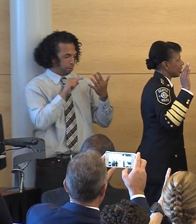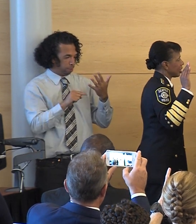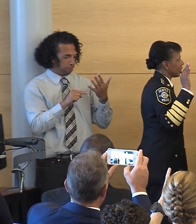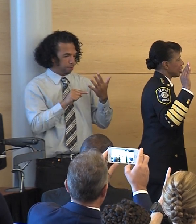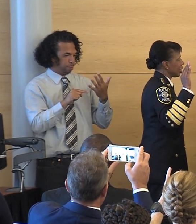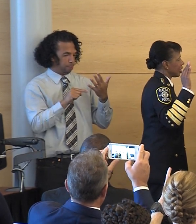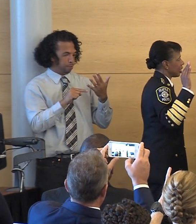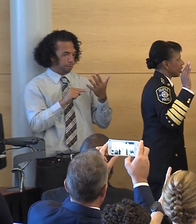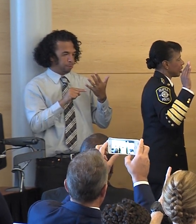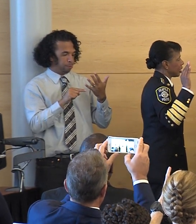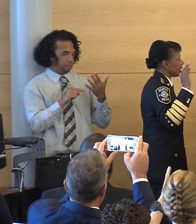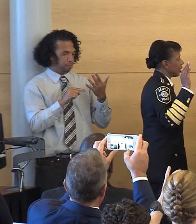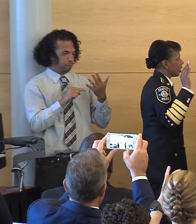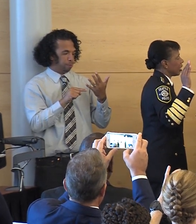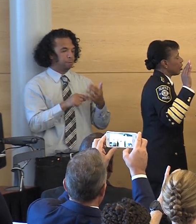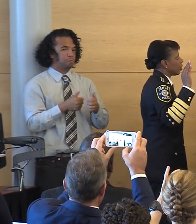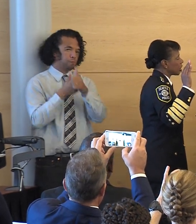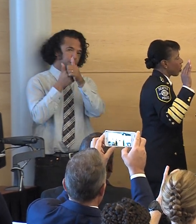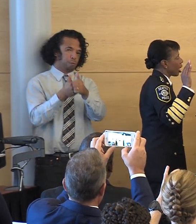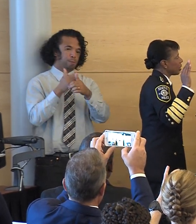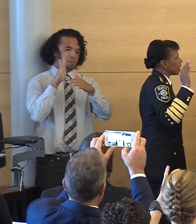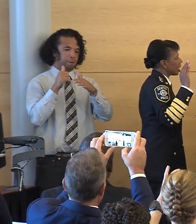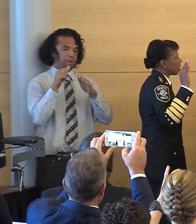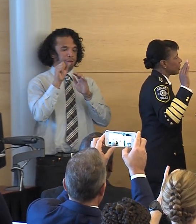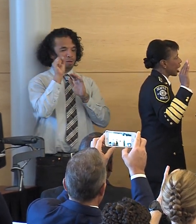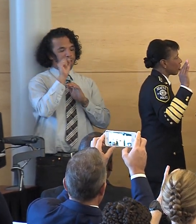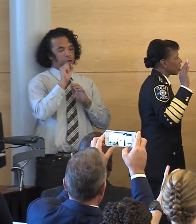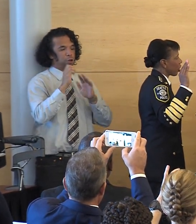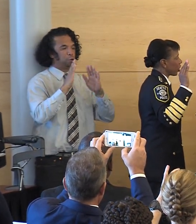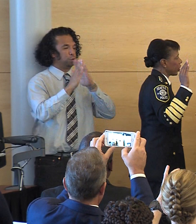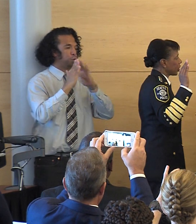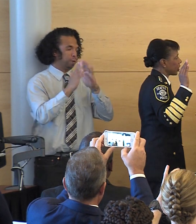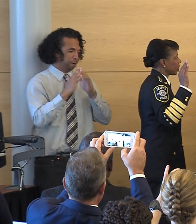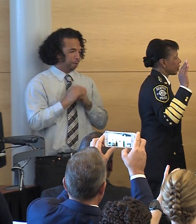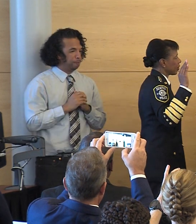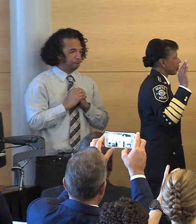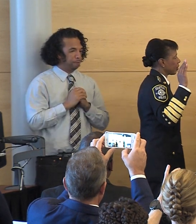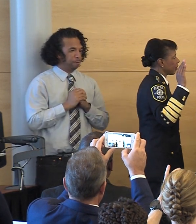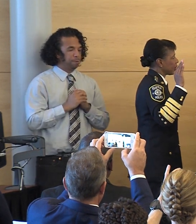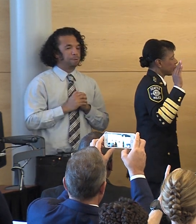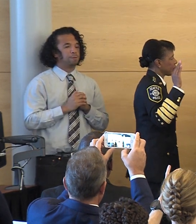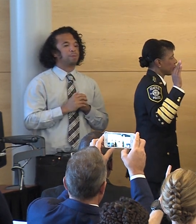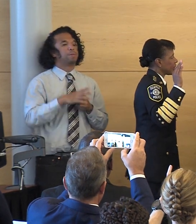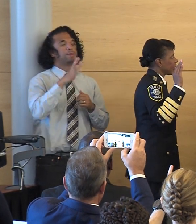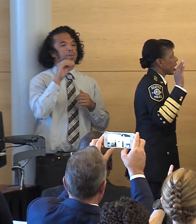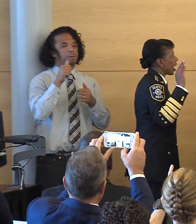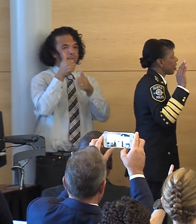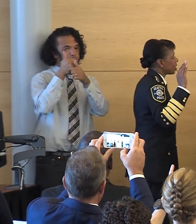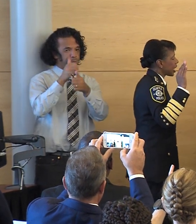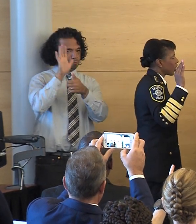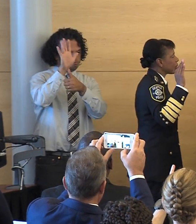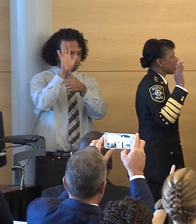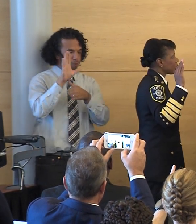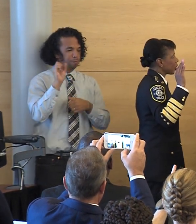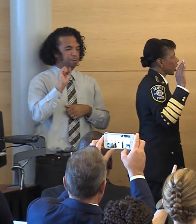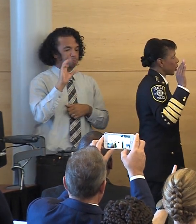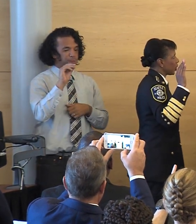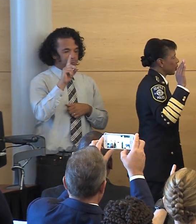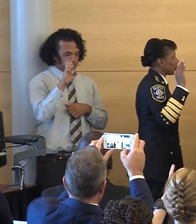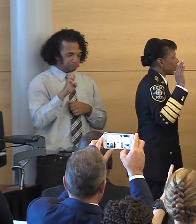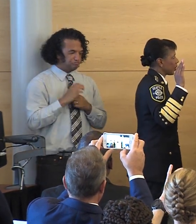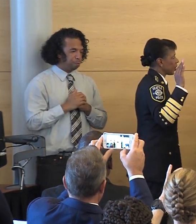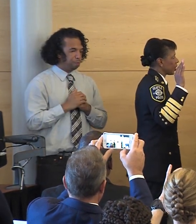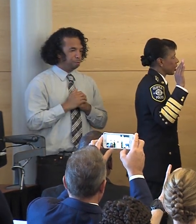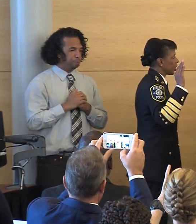City of Seattle Charter. Prescribed in the City of Seattle Charter. And the Seattle Municipal Code. And the Seattle Municipal